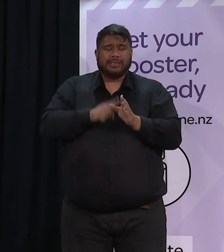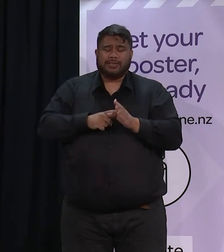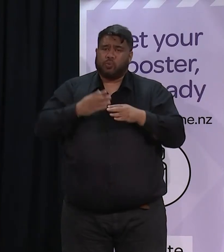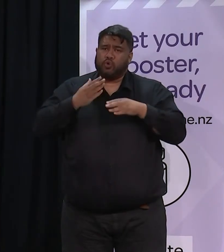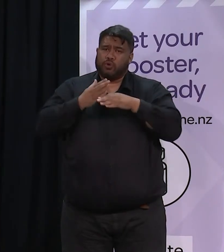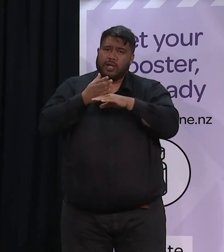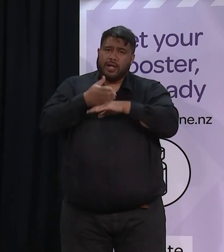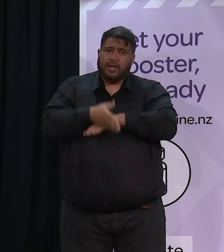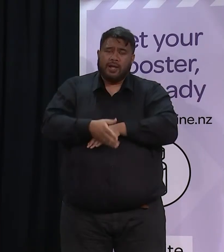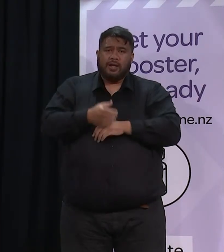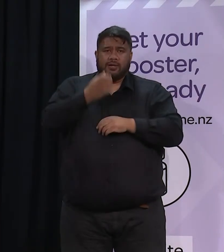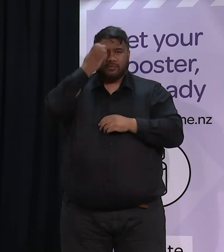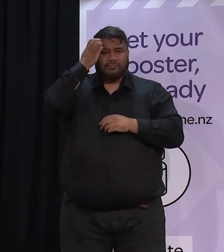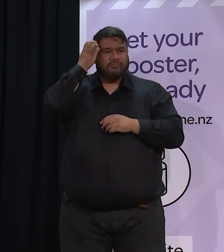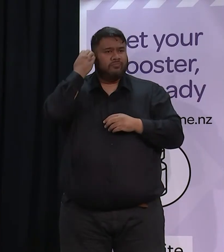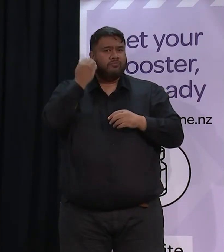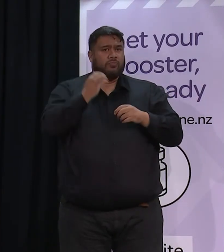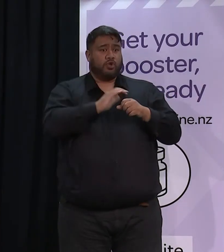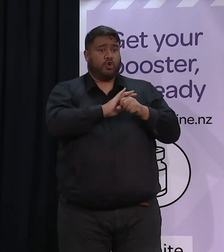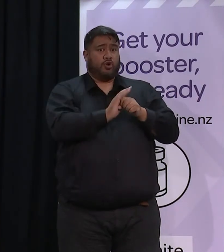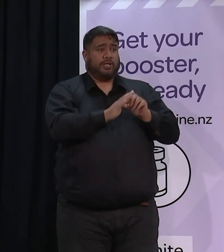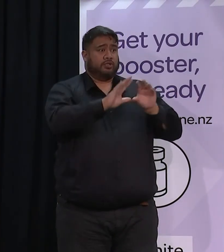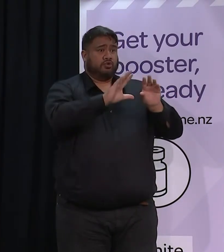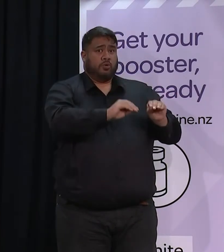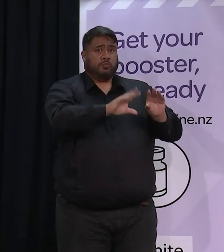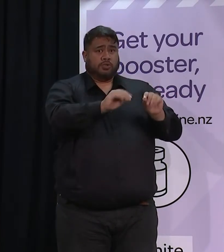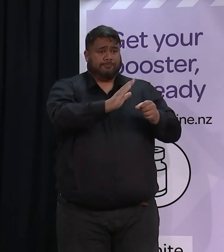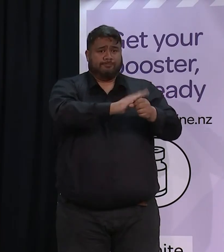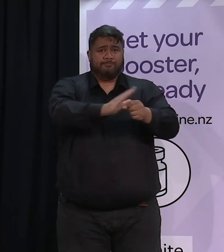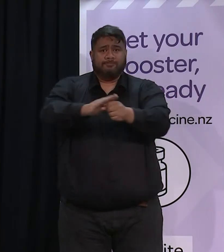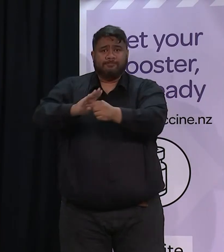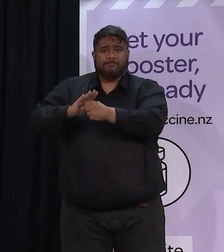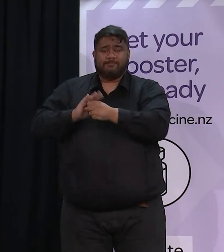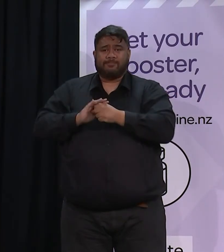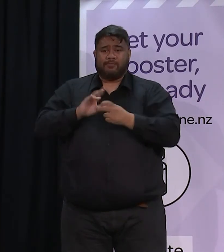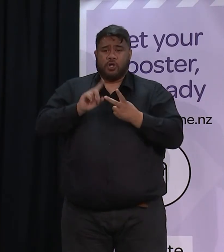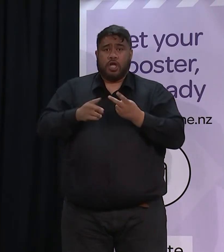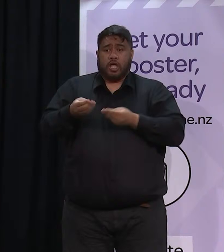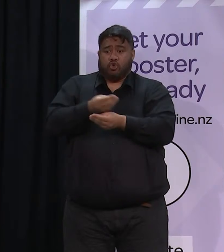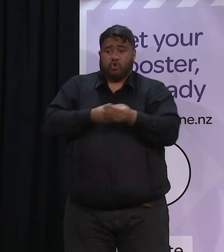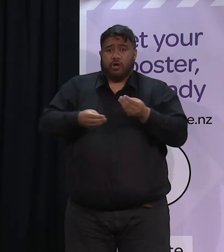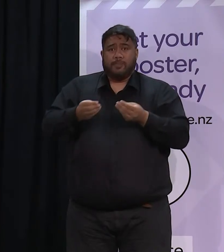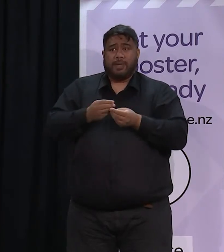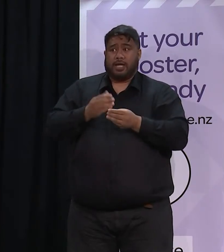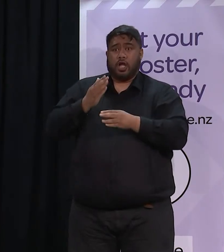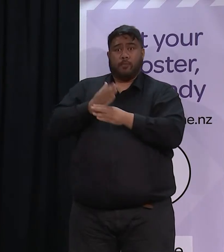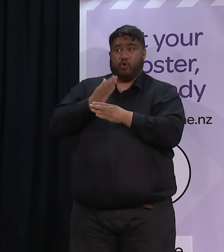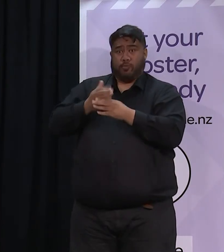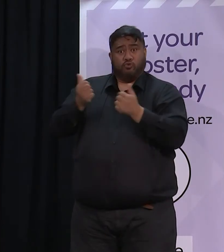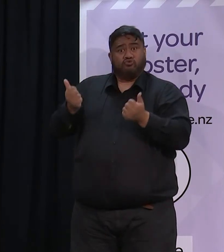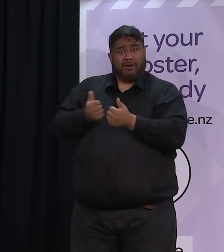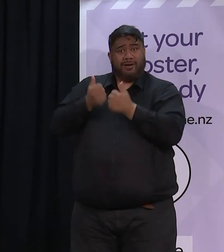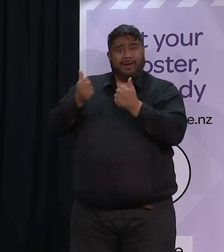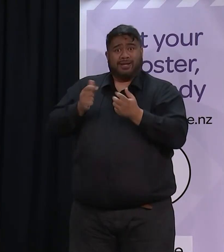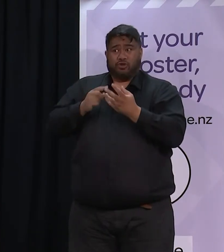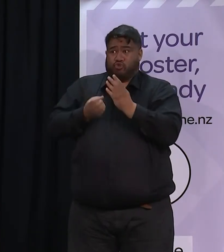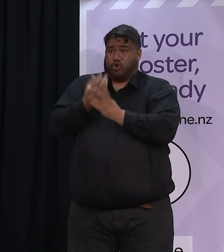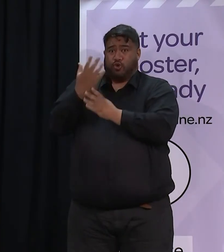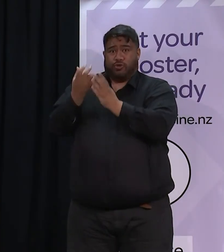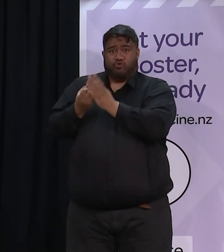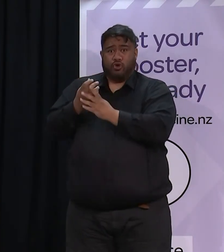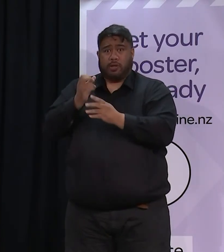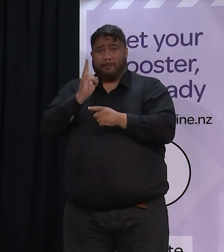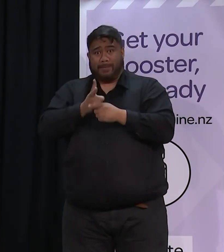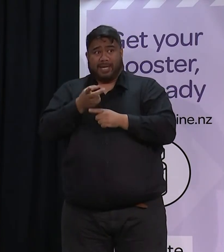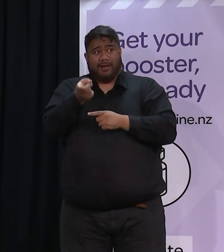Our successful elimination of COVID saved lives. Our economy is delivering record low unemployment and growth higher than many. And